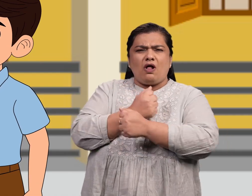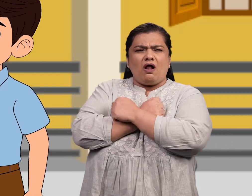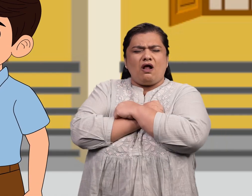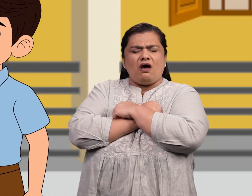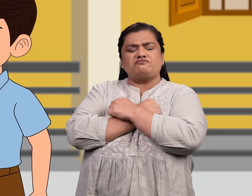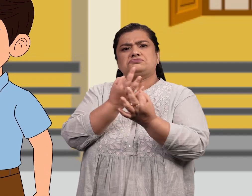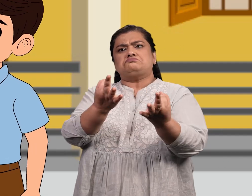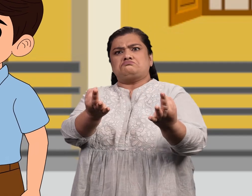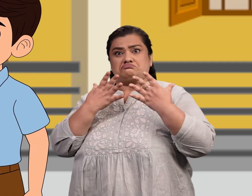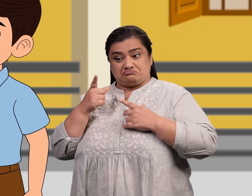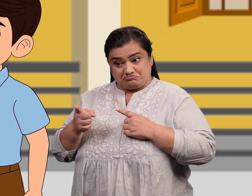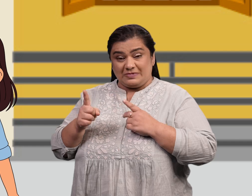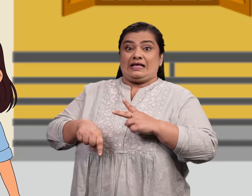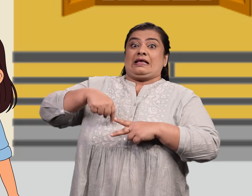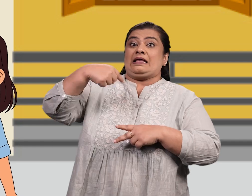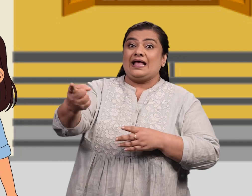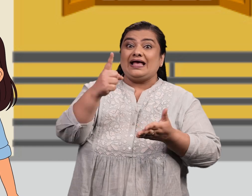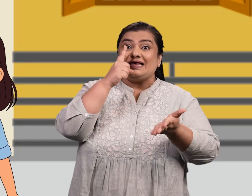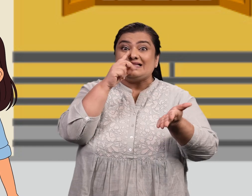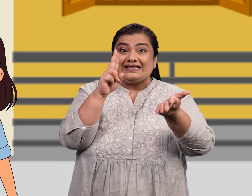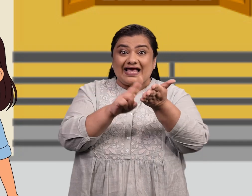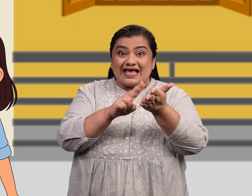There was Sameer, who loved drawing.